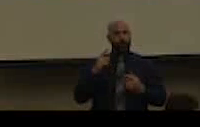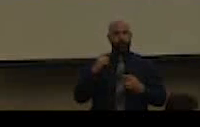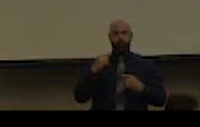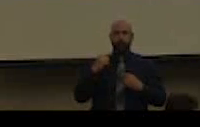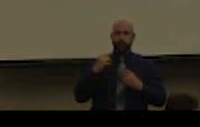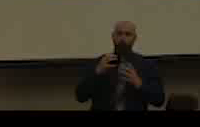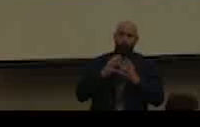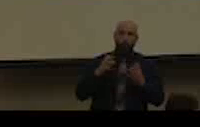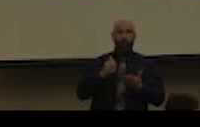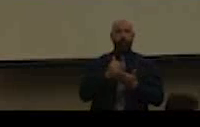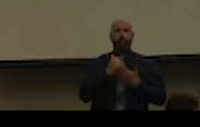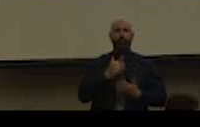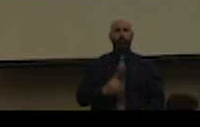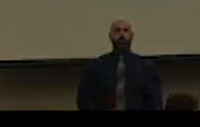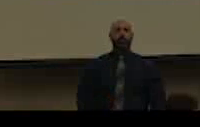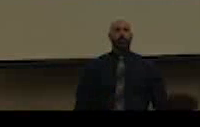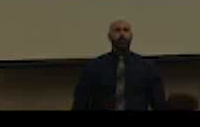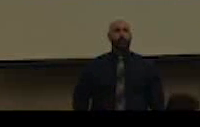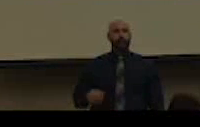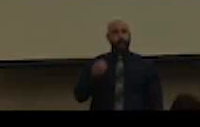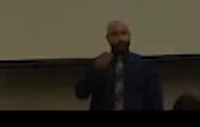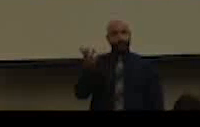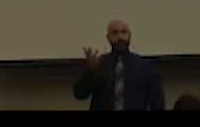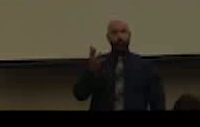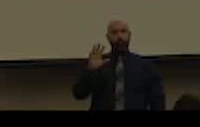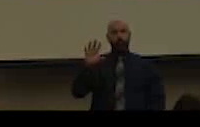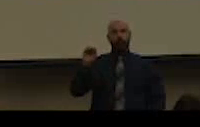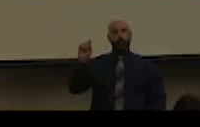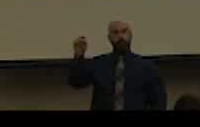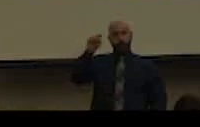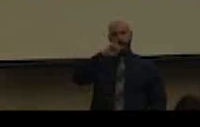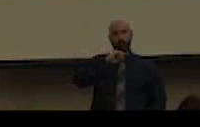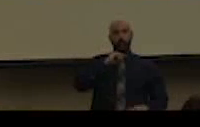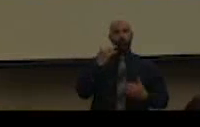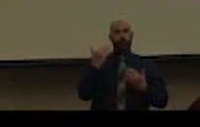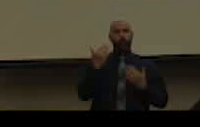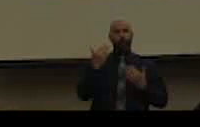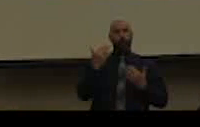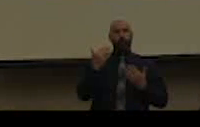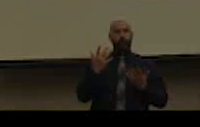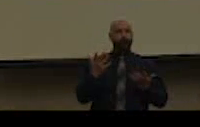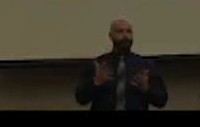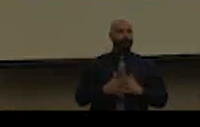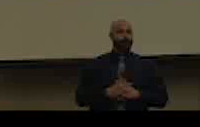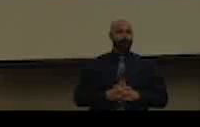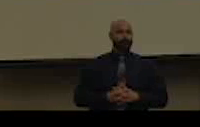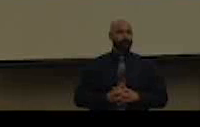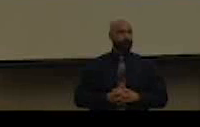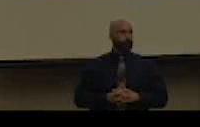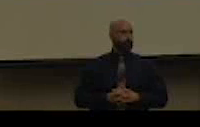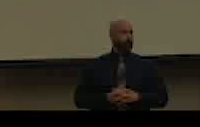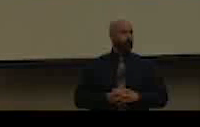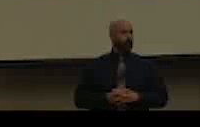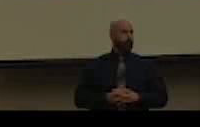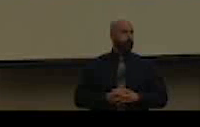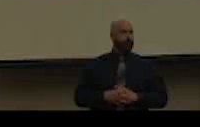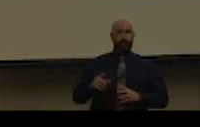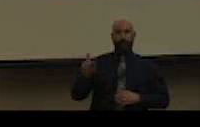different entities to this game, and I'm in different levels. And I'm just trying to say that this one should be